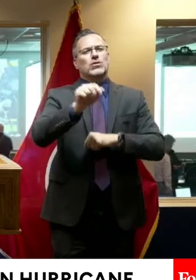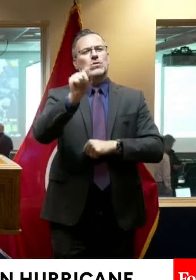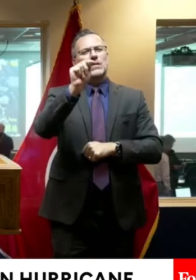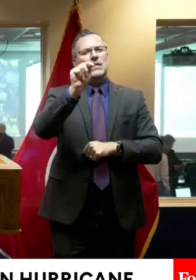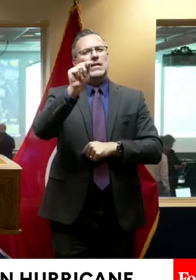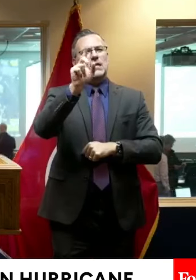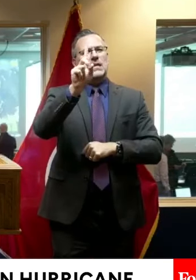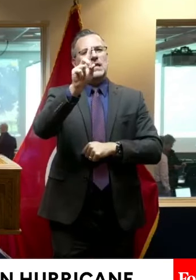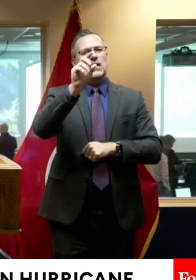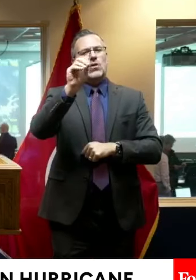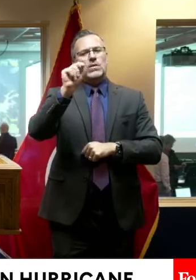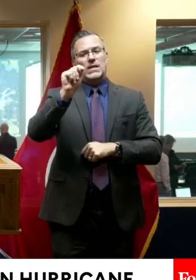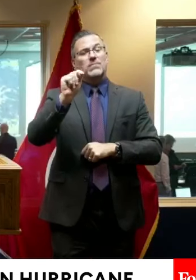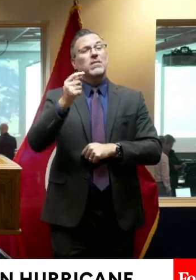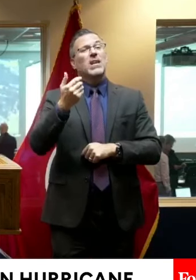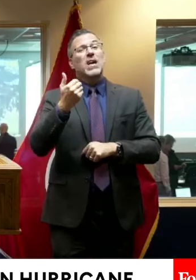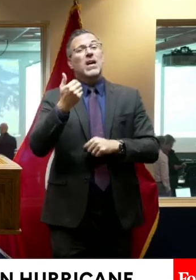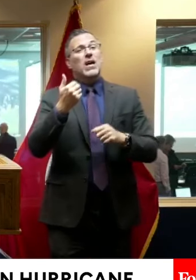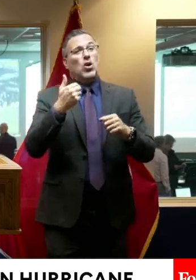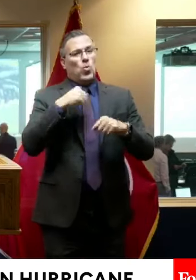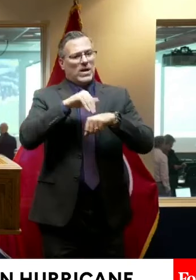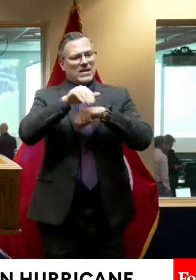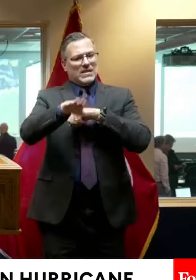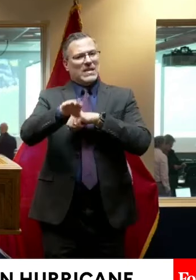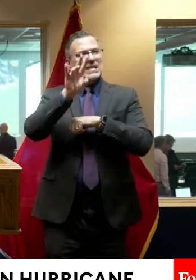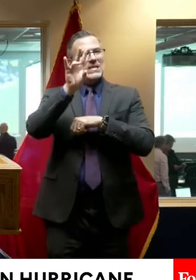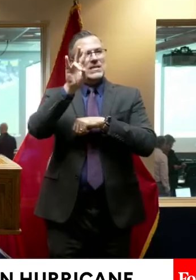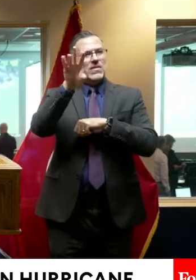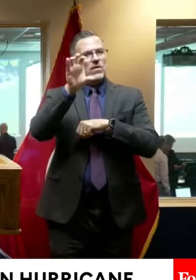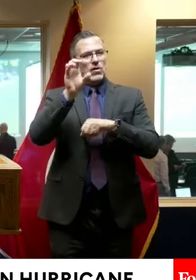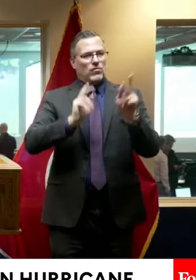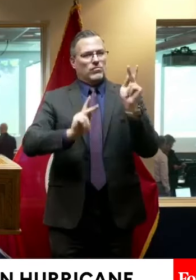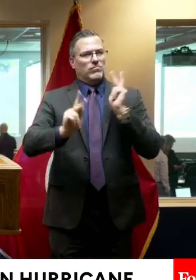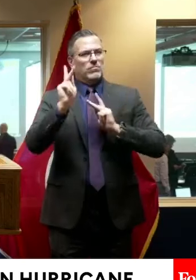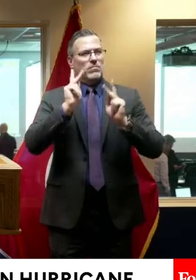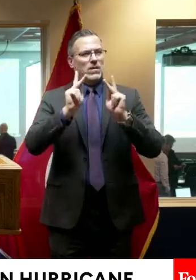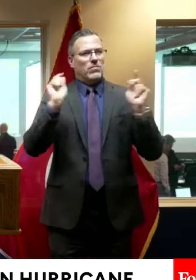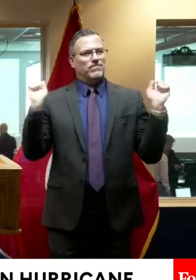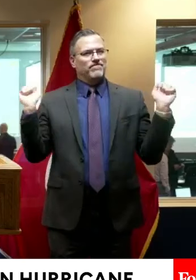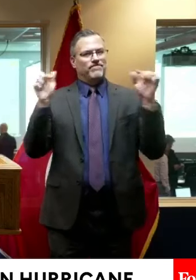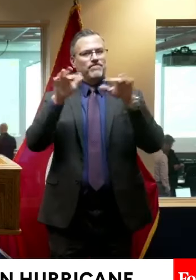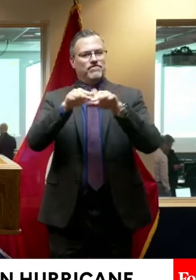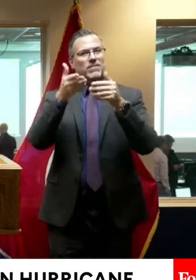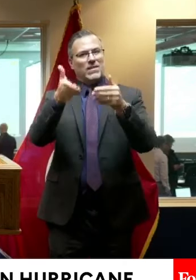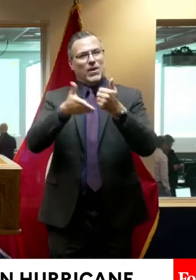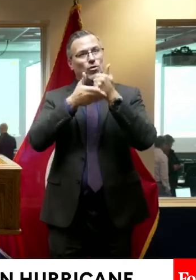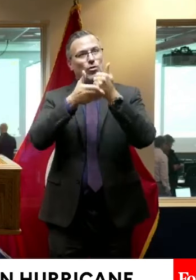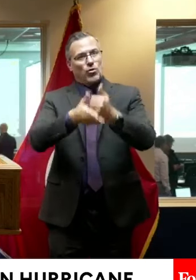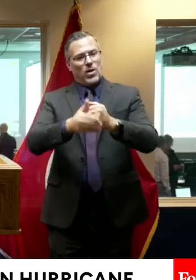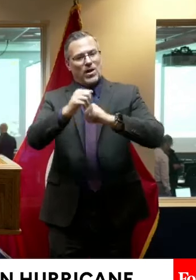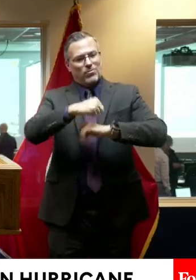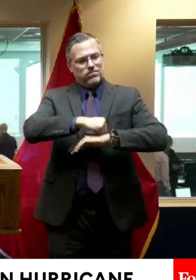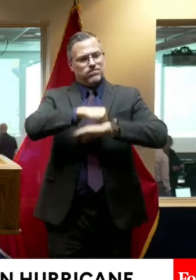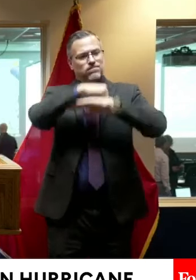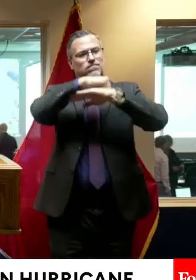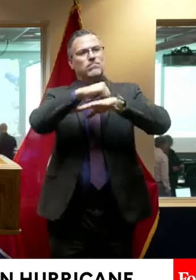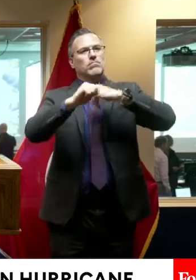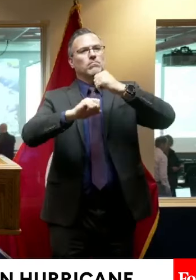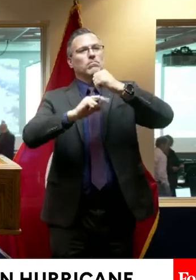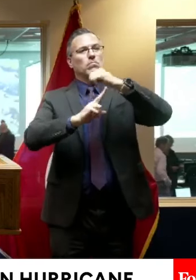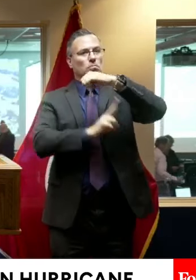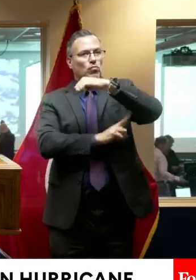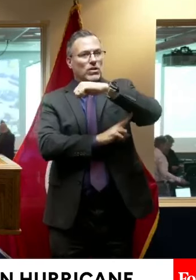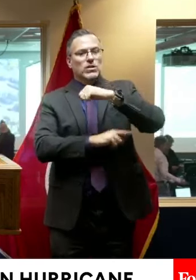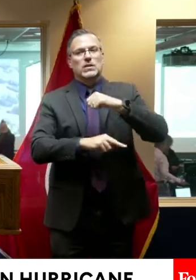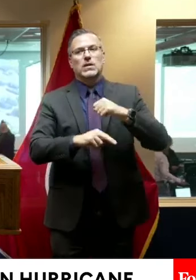We have 700 TDOT folks in the region working to restore bridges. A portion of